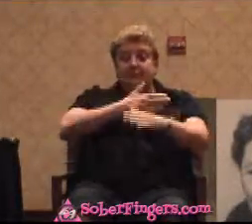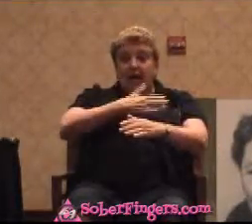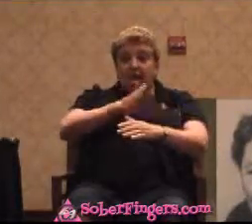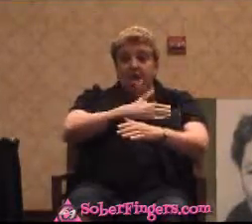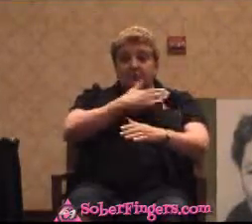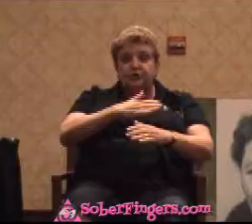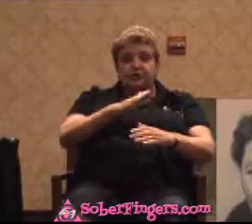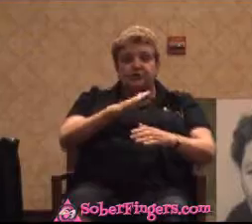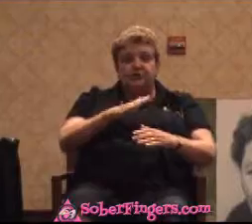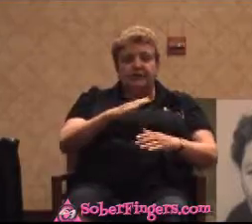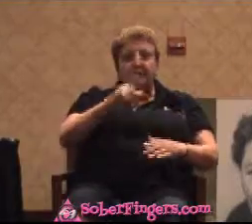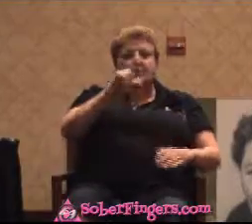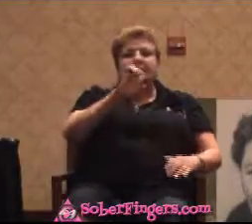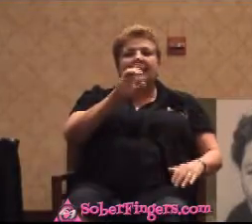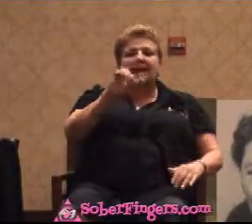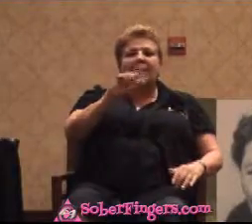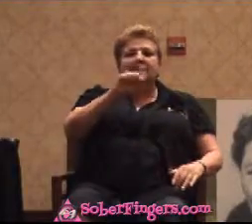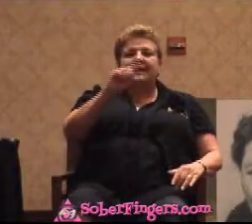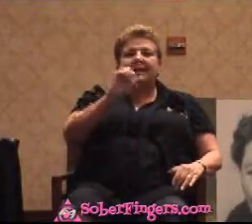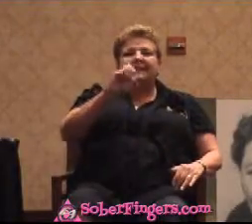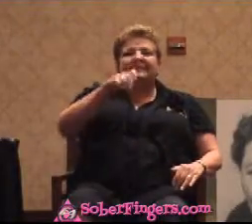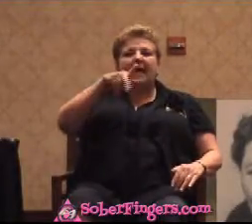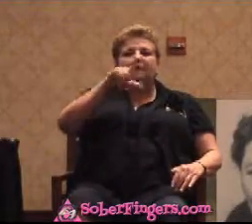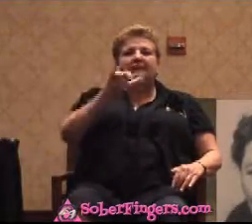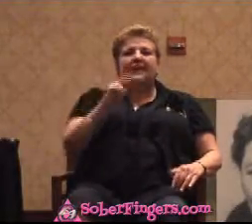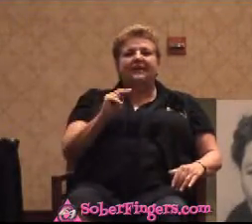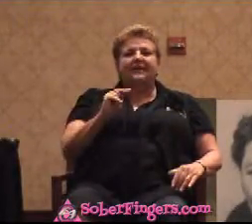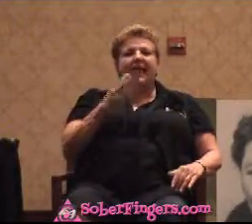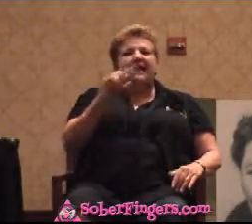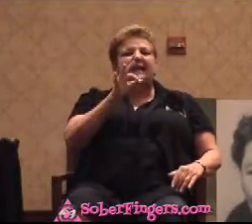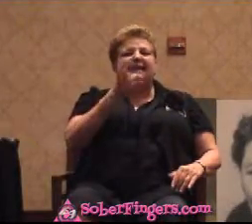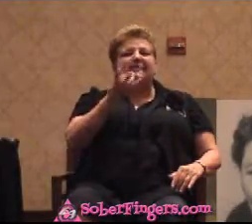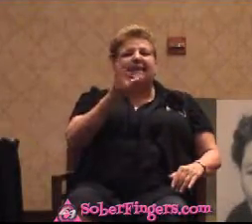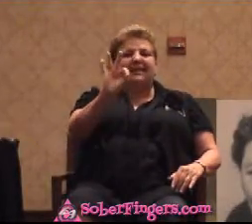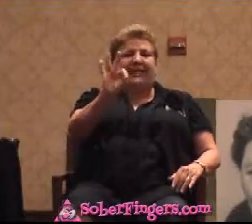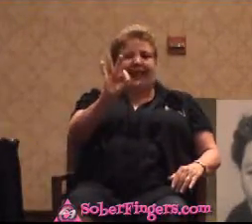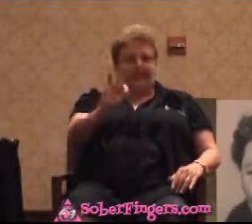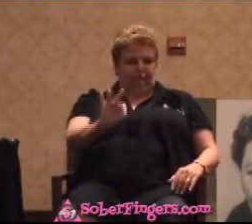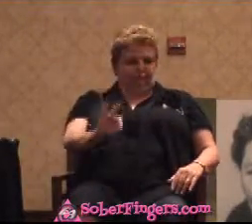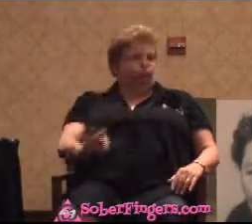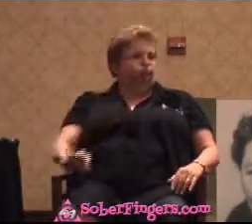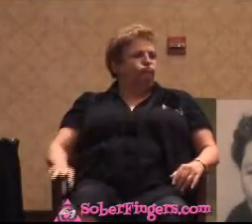was Led Zeppelin, 1979.